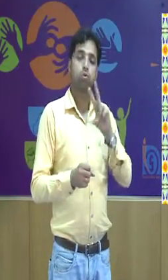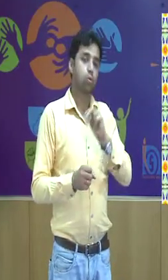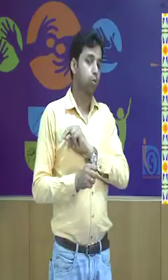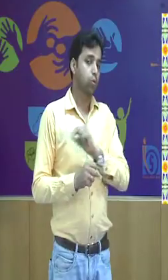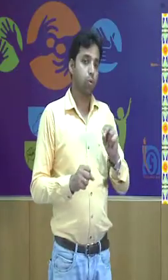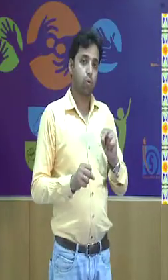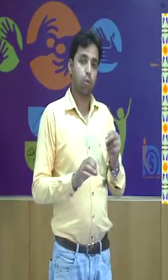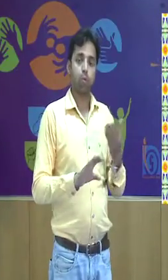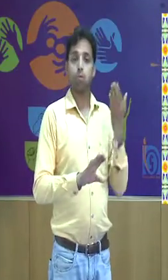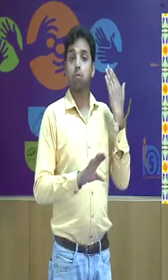However,